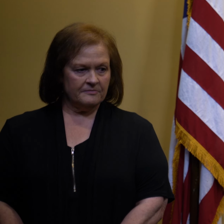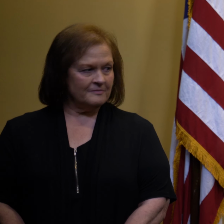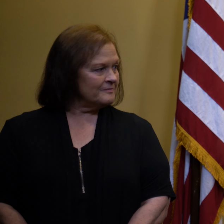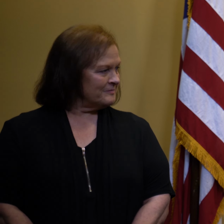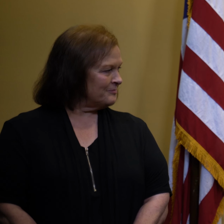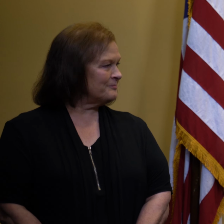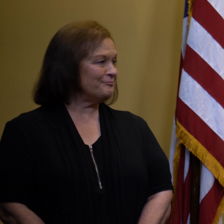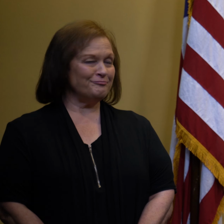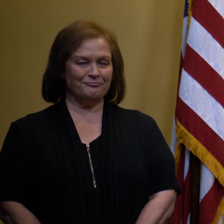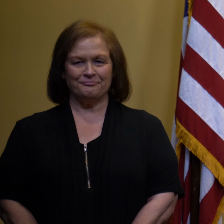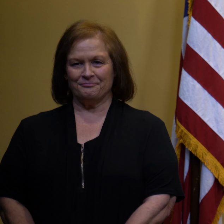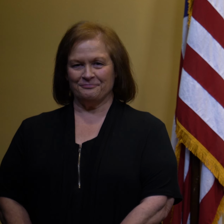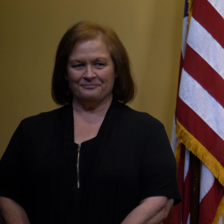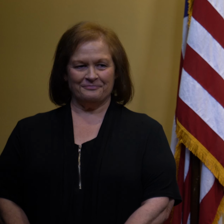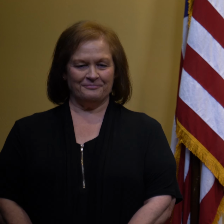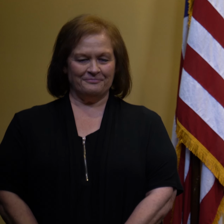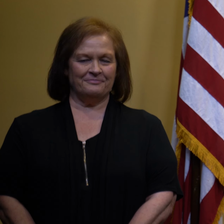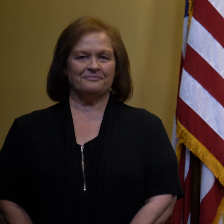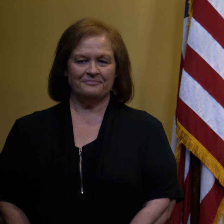busy morning.